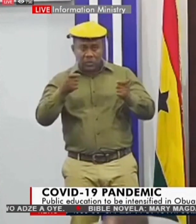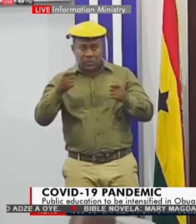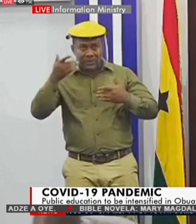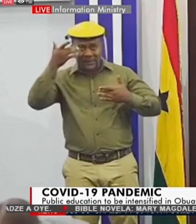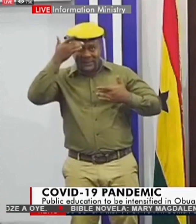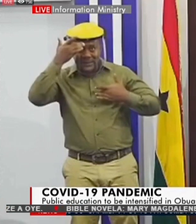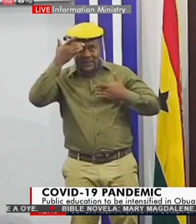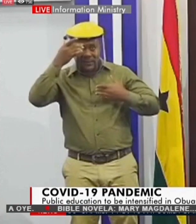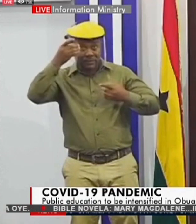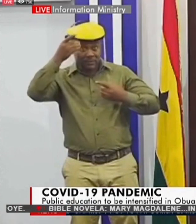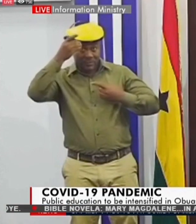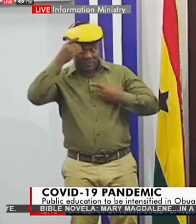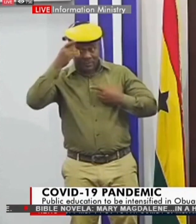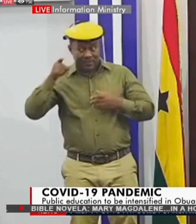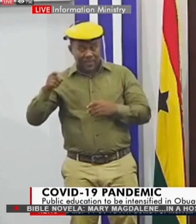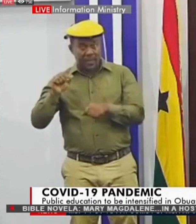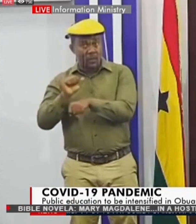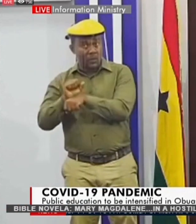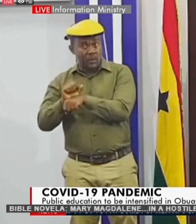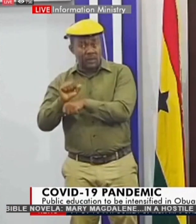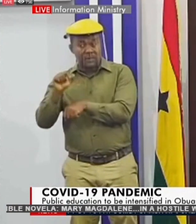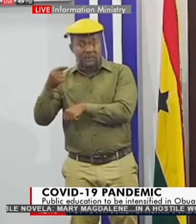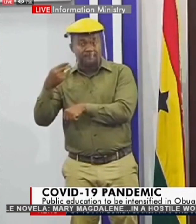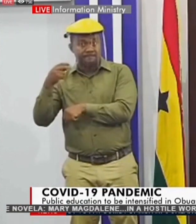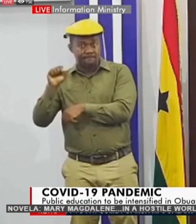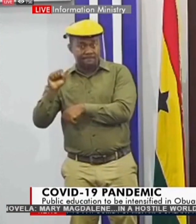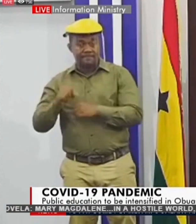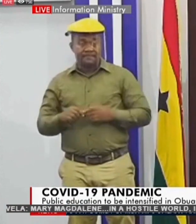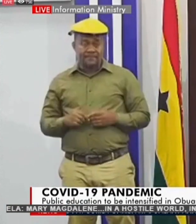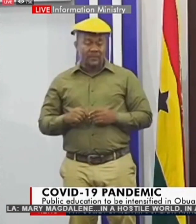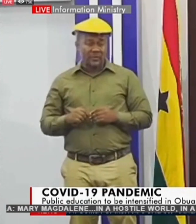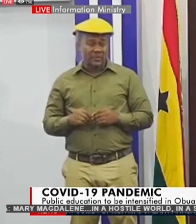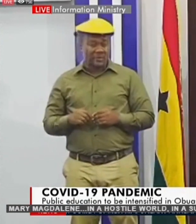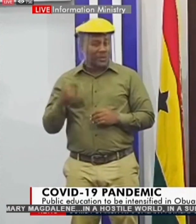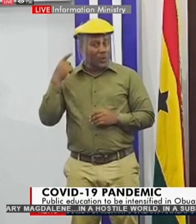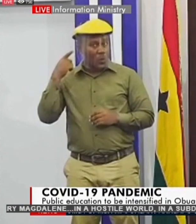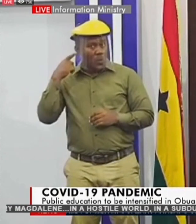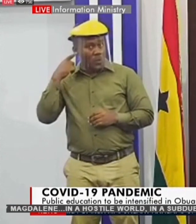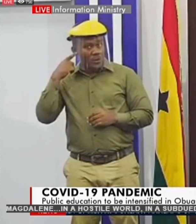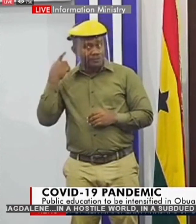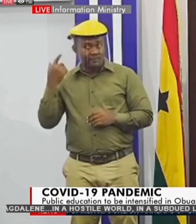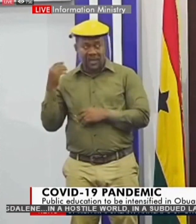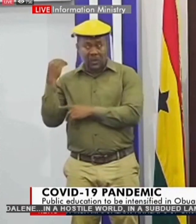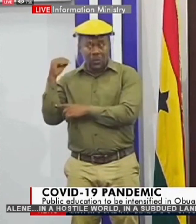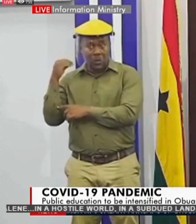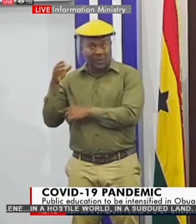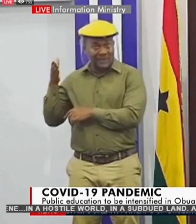Service. We are told that for the case, the situation in